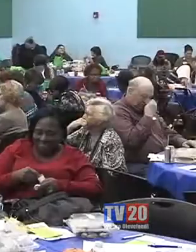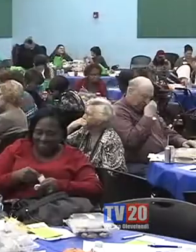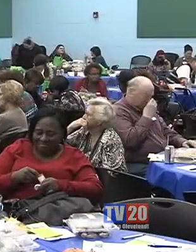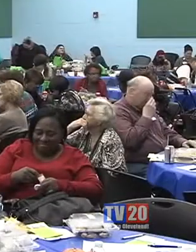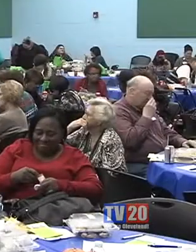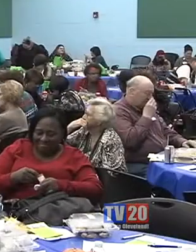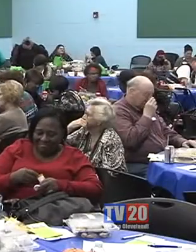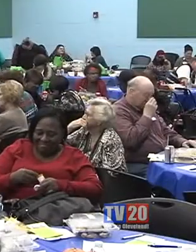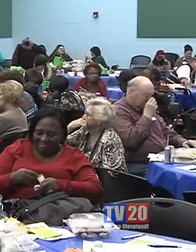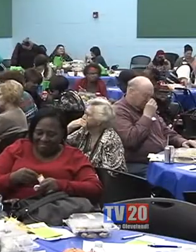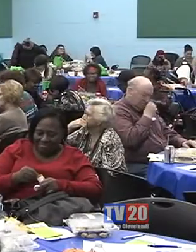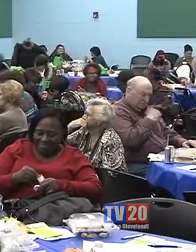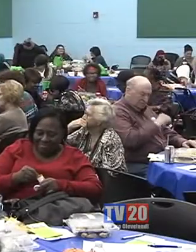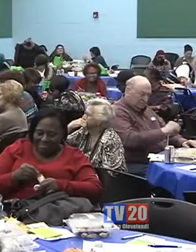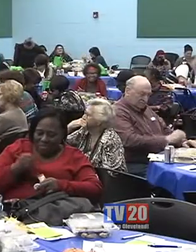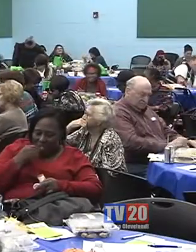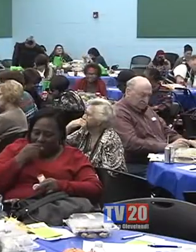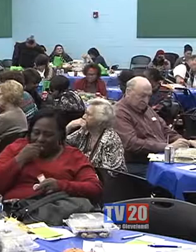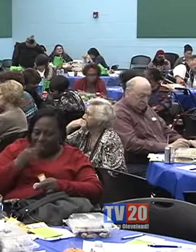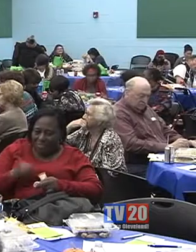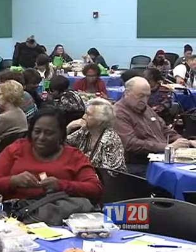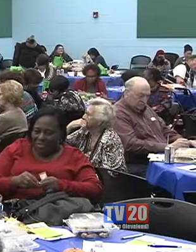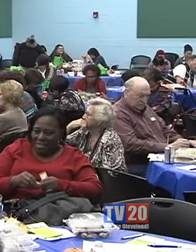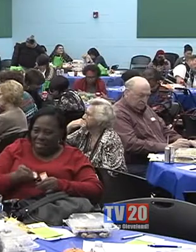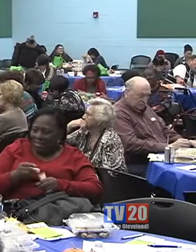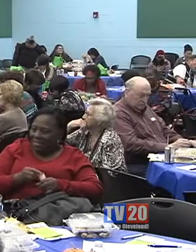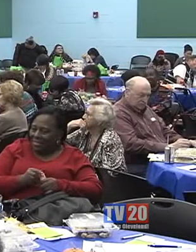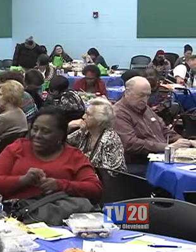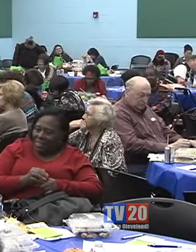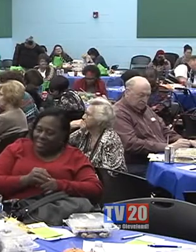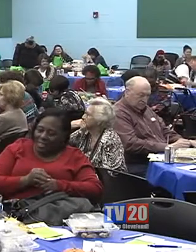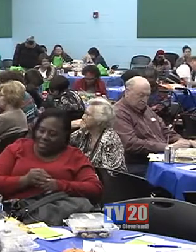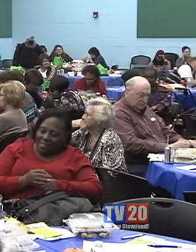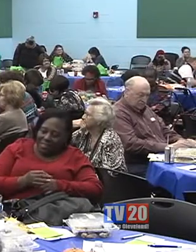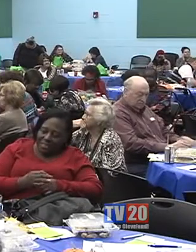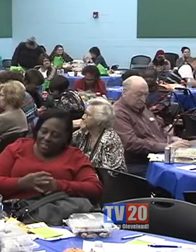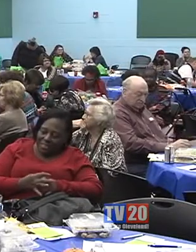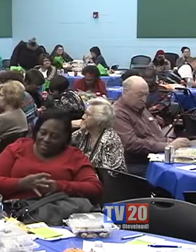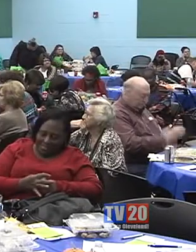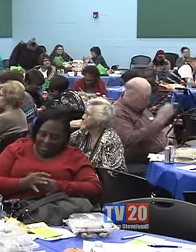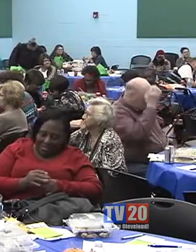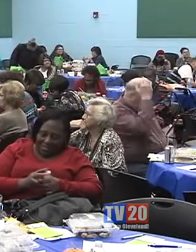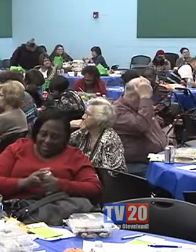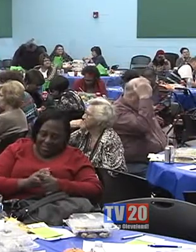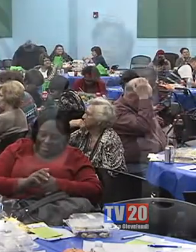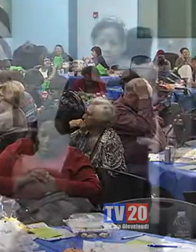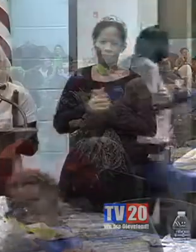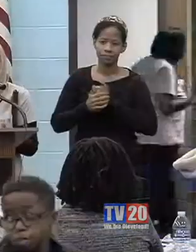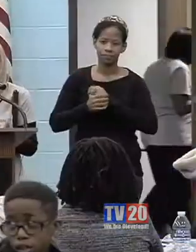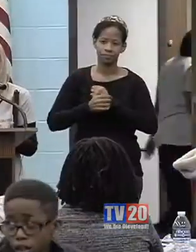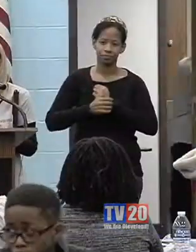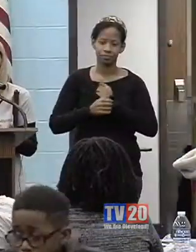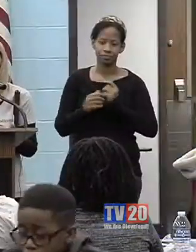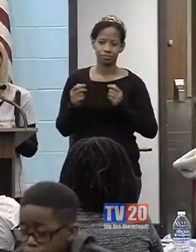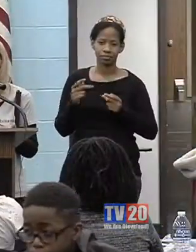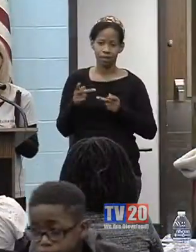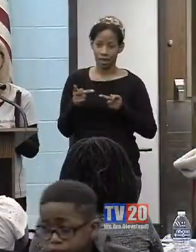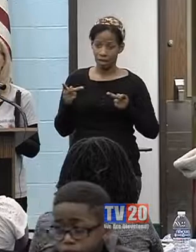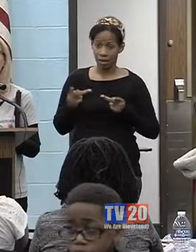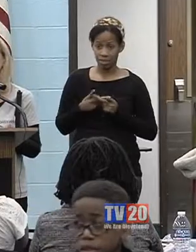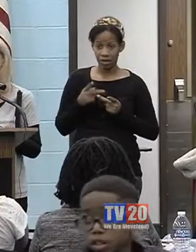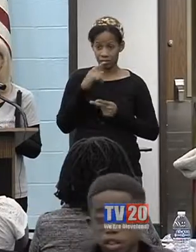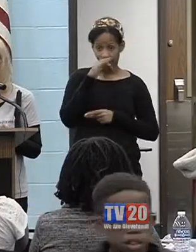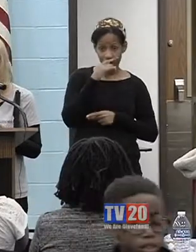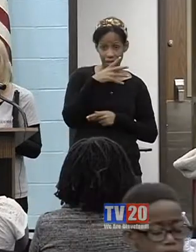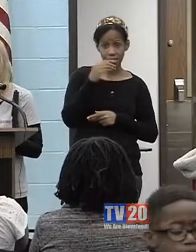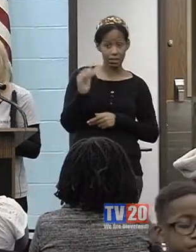And it's fun, and you do all kinds of things, and it's a place not just for kids,